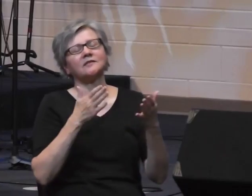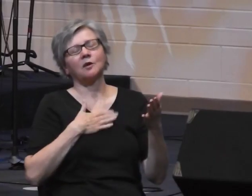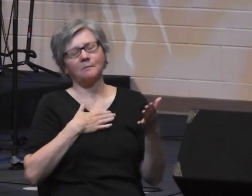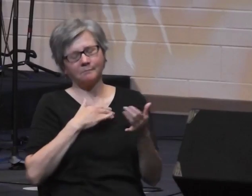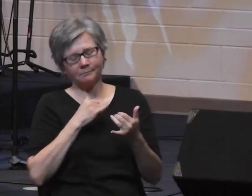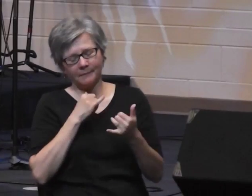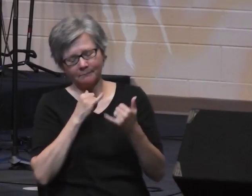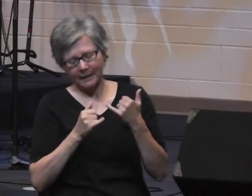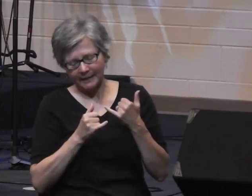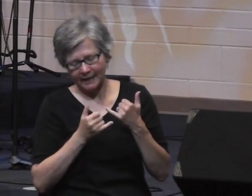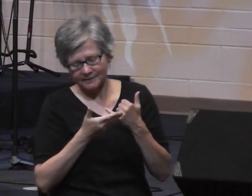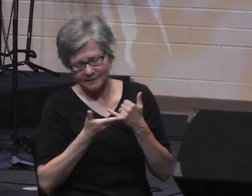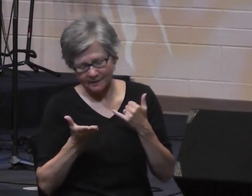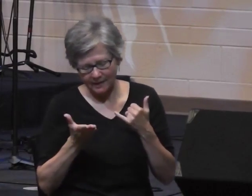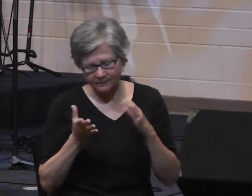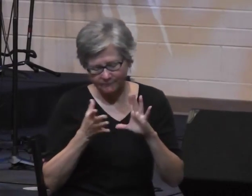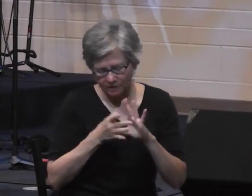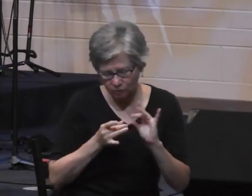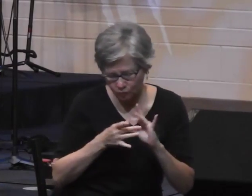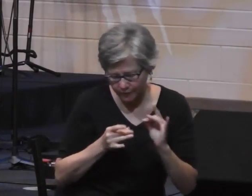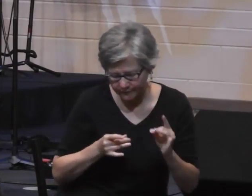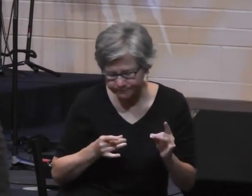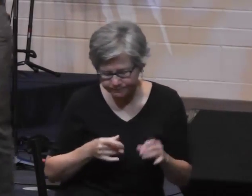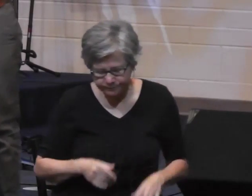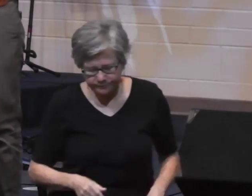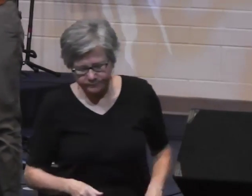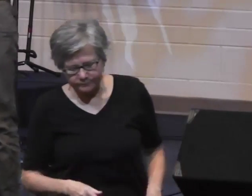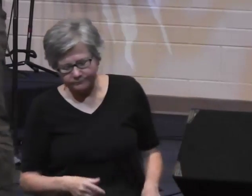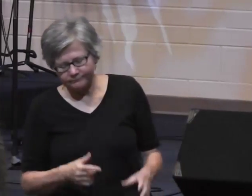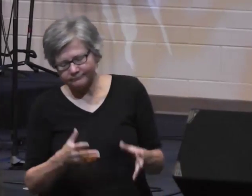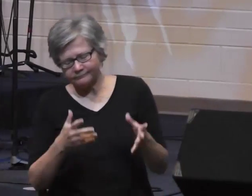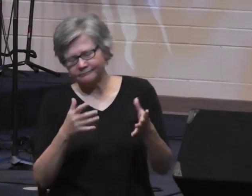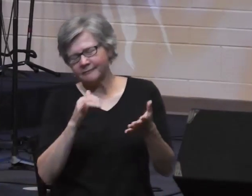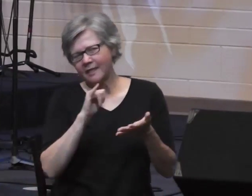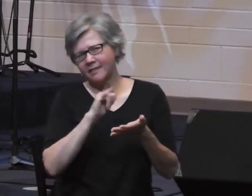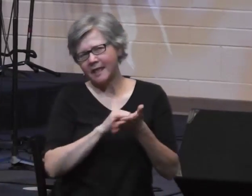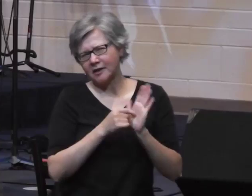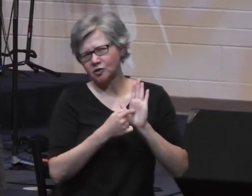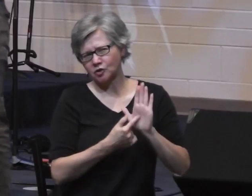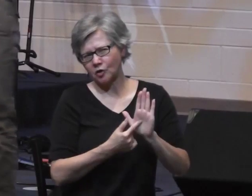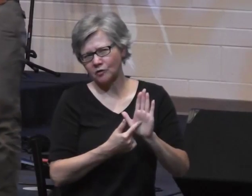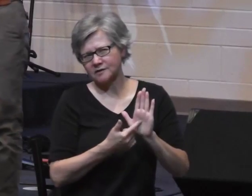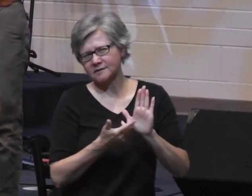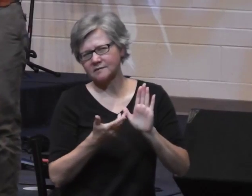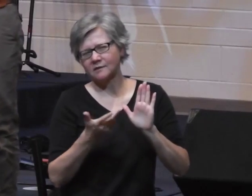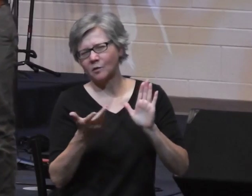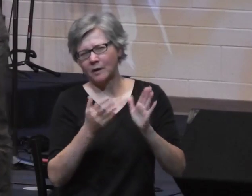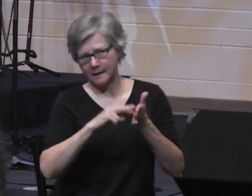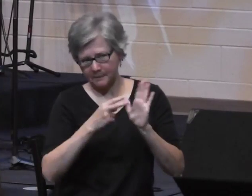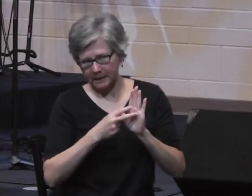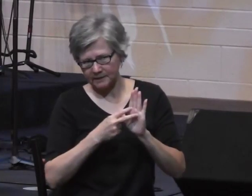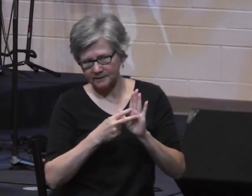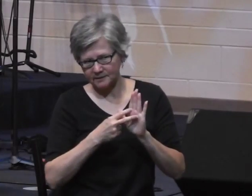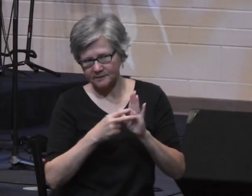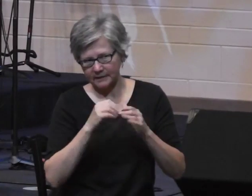story that captures what I think that's like lived out in our